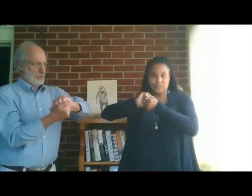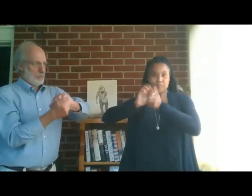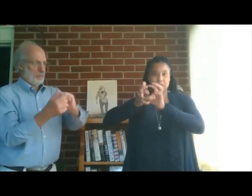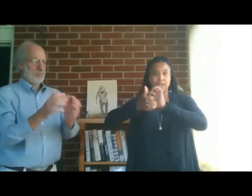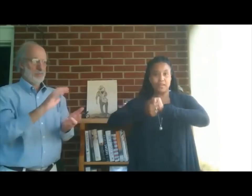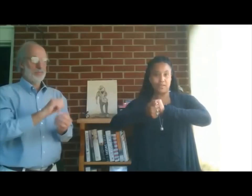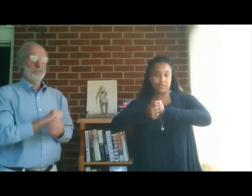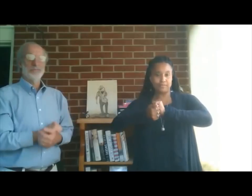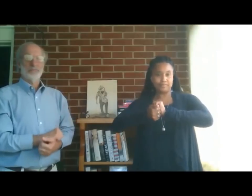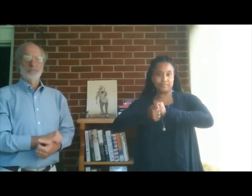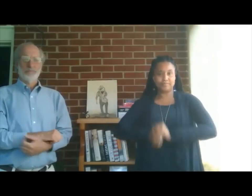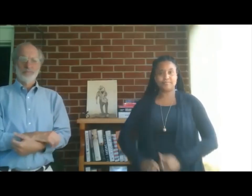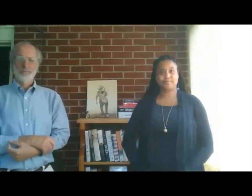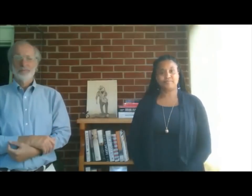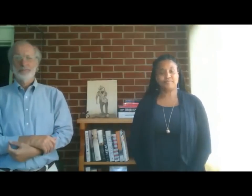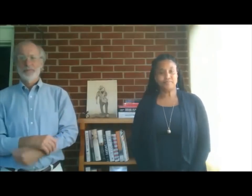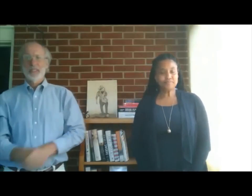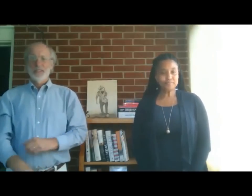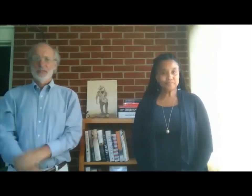Play-Doh. Play-Doh.